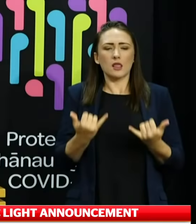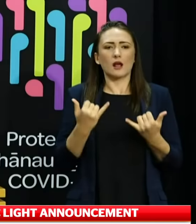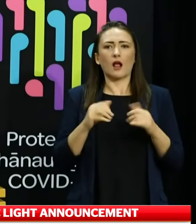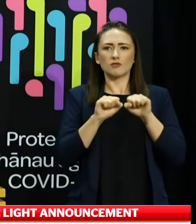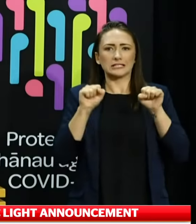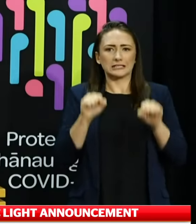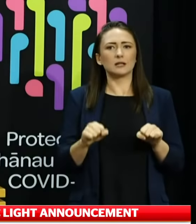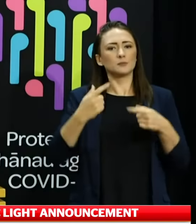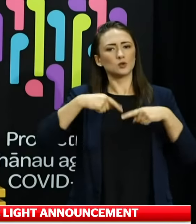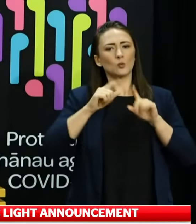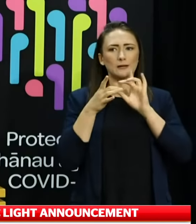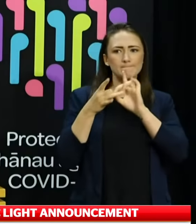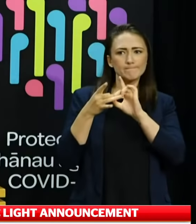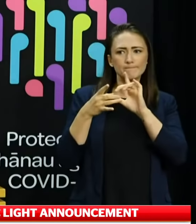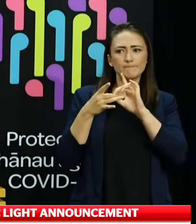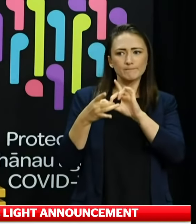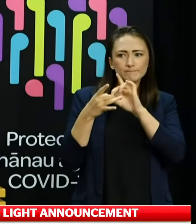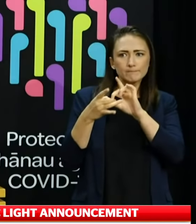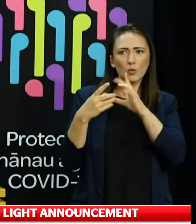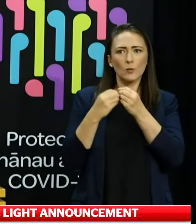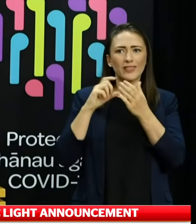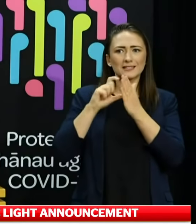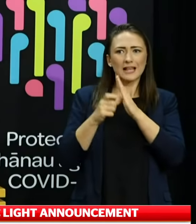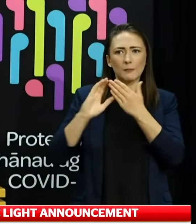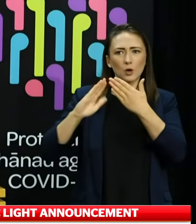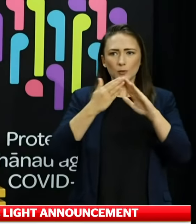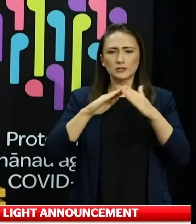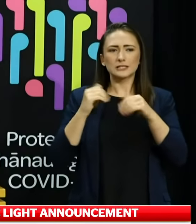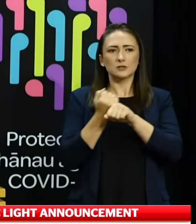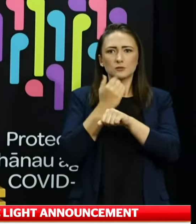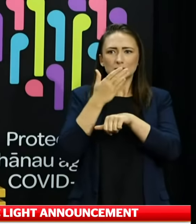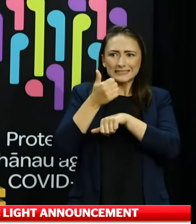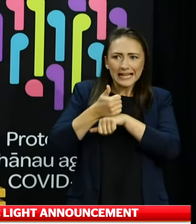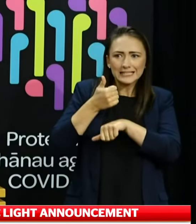so we're working closely with them to get a better process in place there.